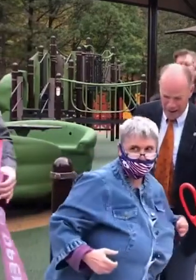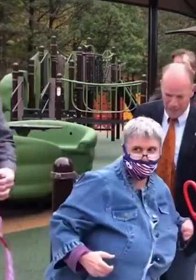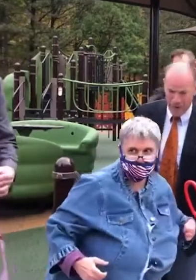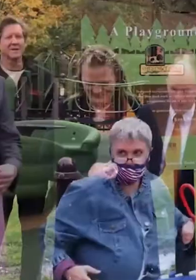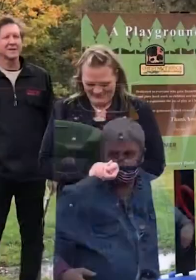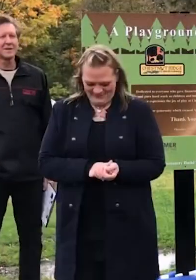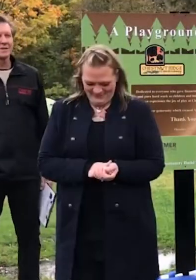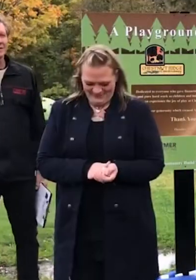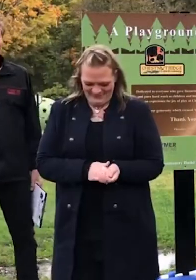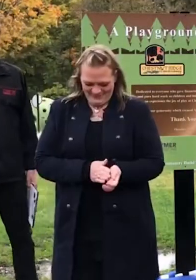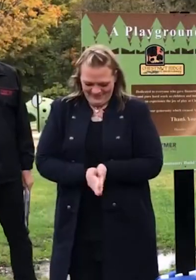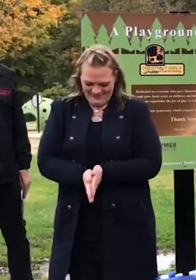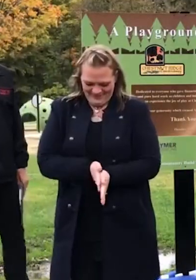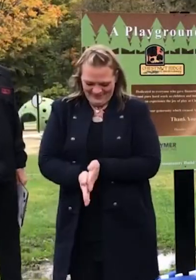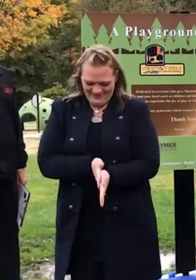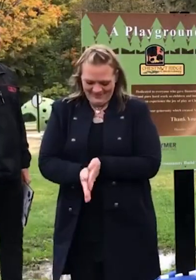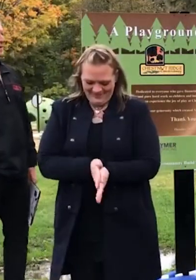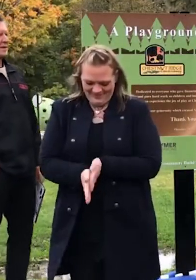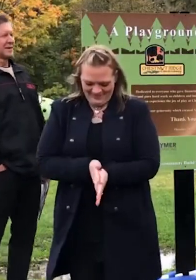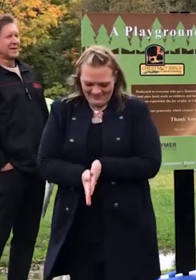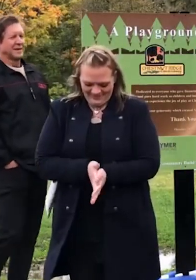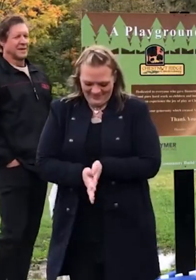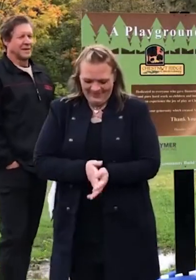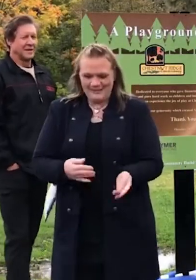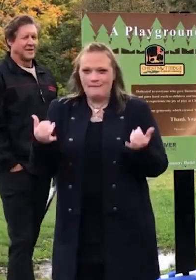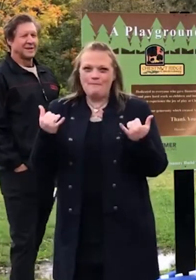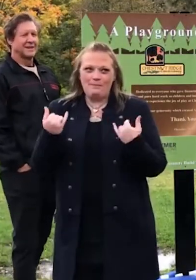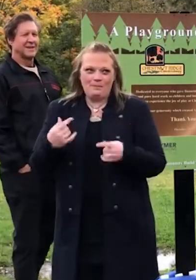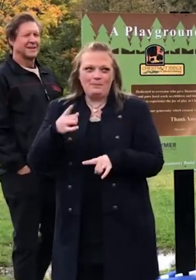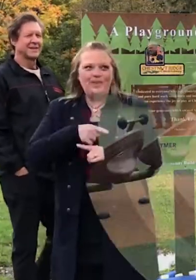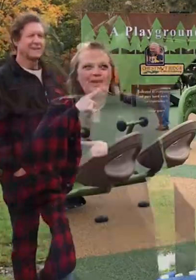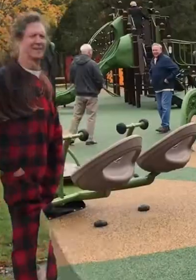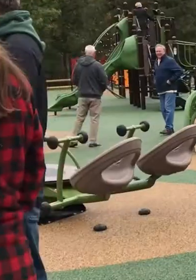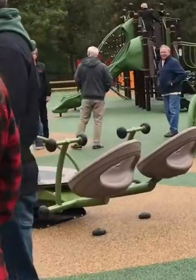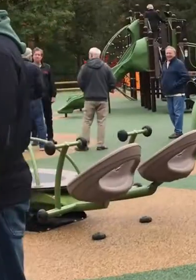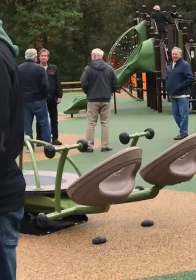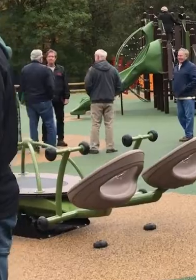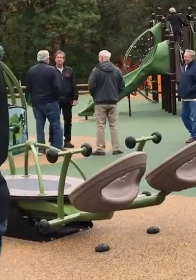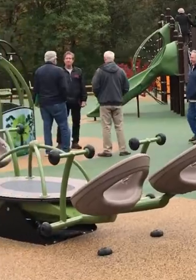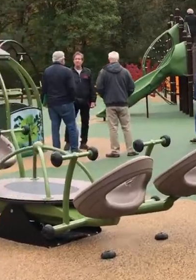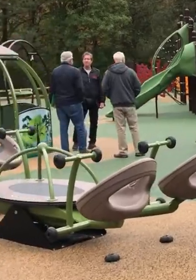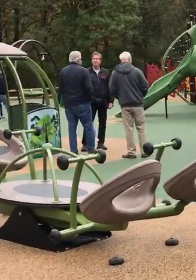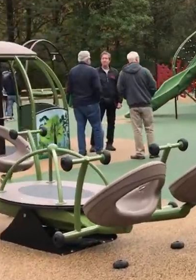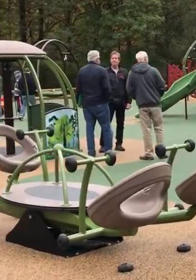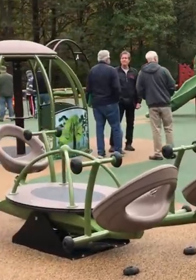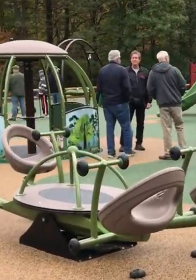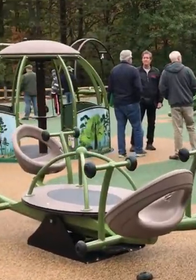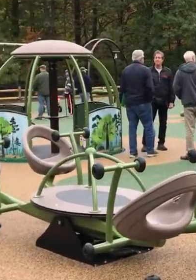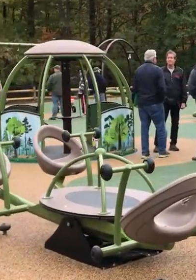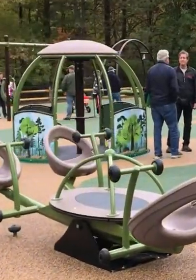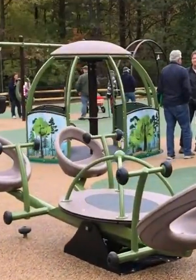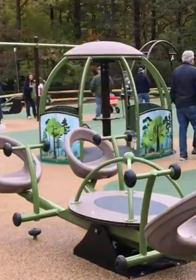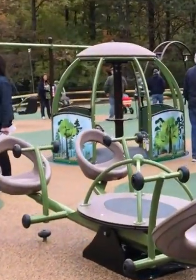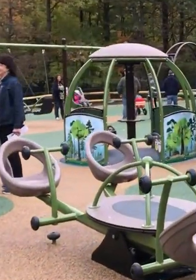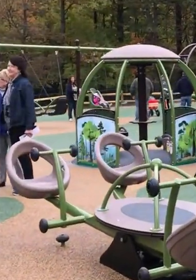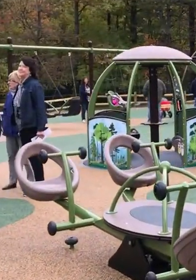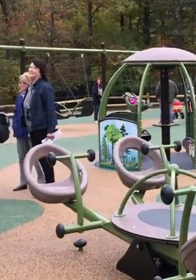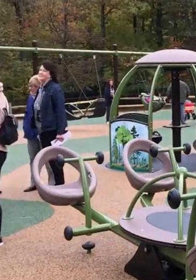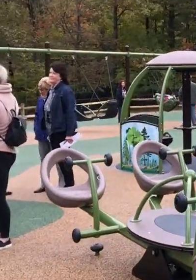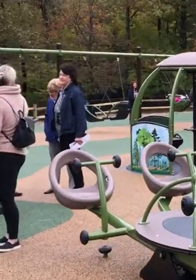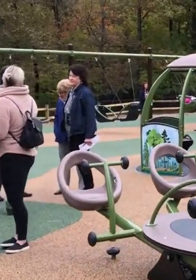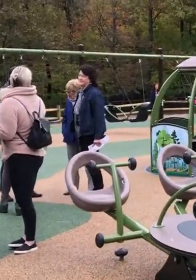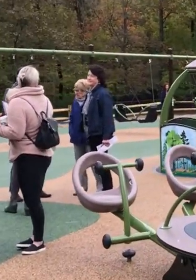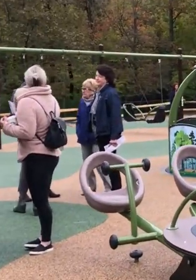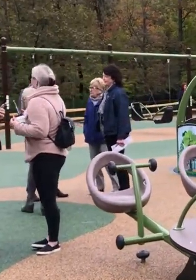So today is a great day here at Chestnut Ridge Park as we officially open the Playground for All,